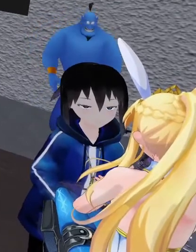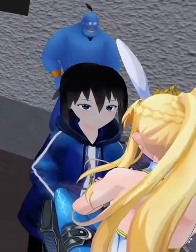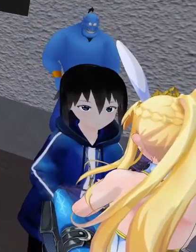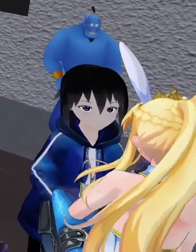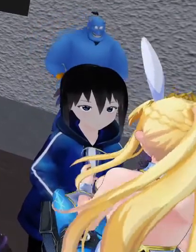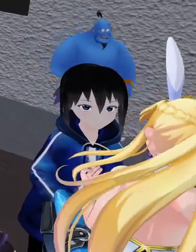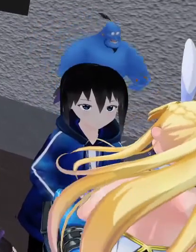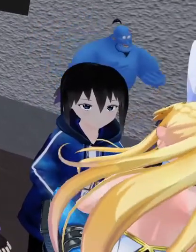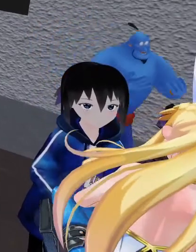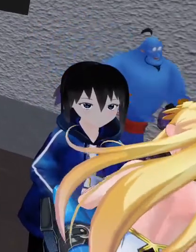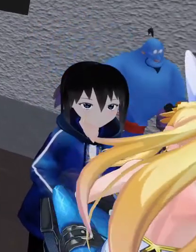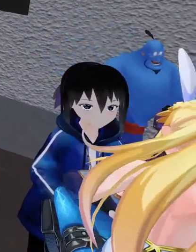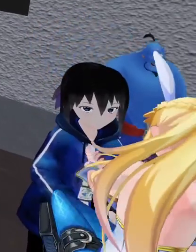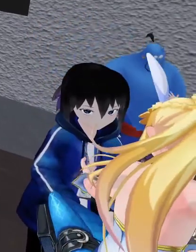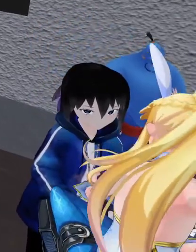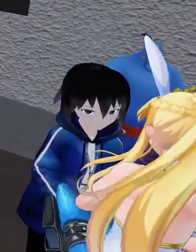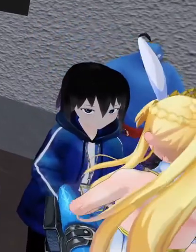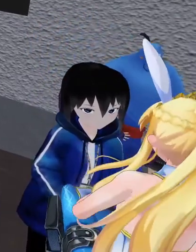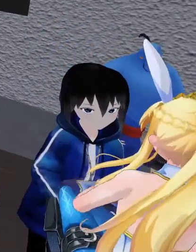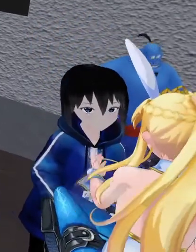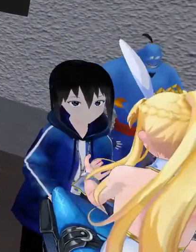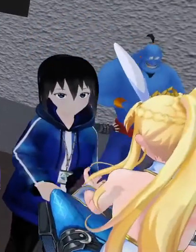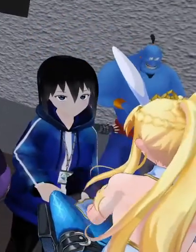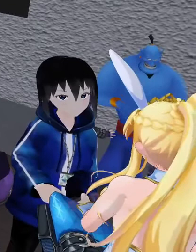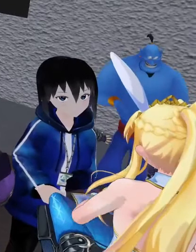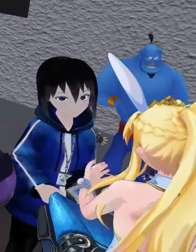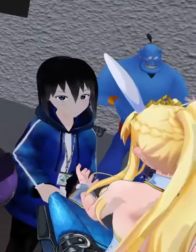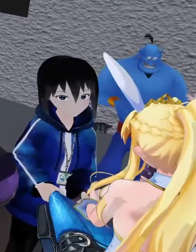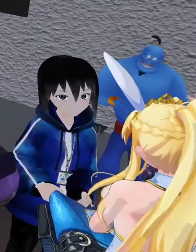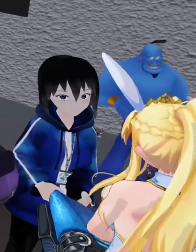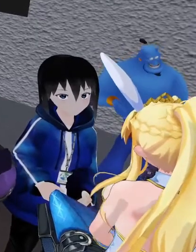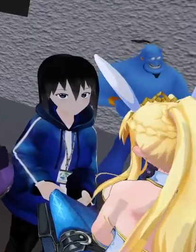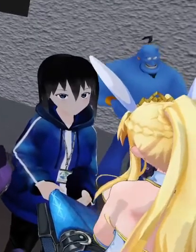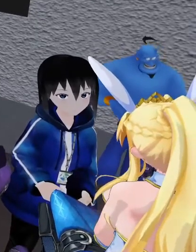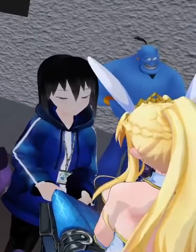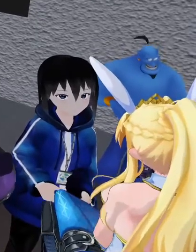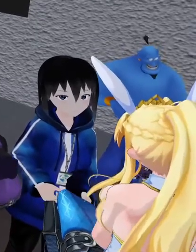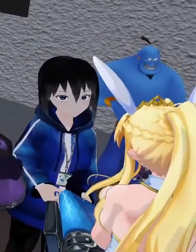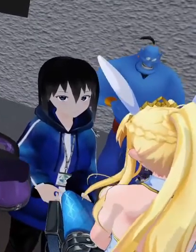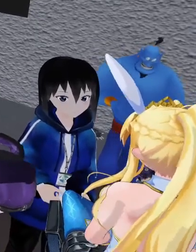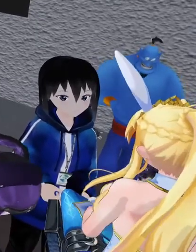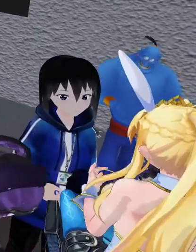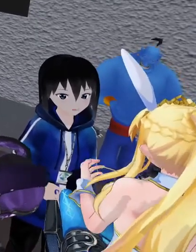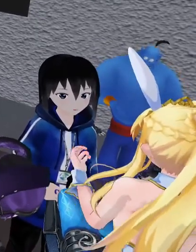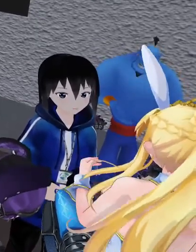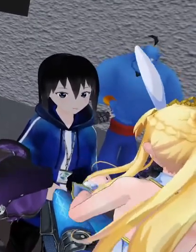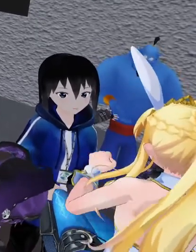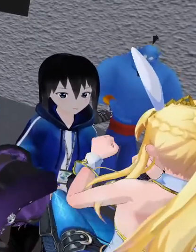Oh. So like here's the paper, and then I'll be like giving it to you. Like here's the order, Oh, yeah, and then whatever. we run out, and then it And ends. then Okay. you'll basically be like, all right, and then